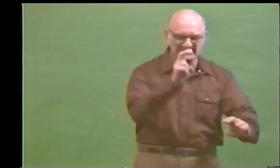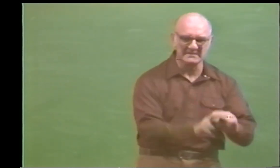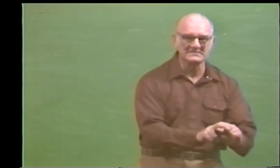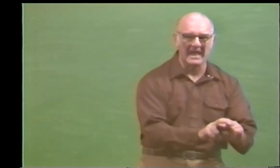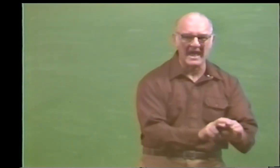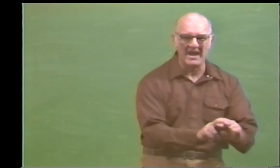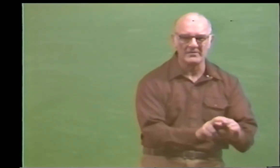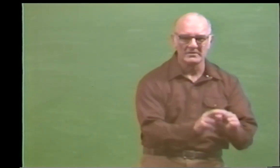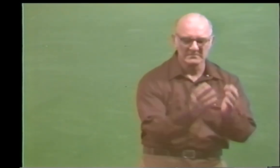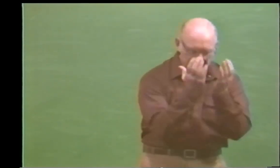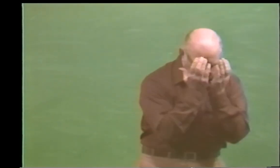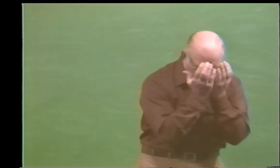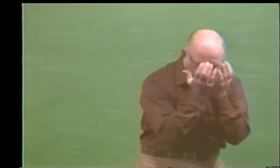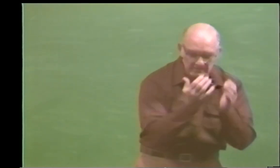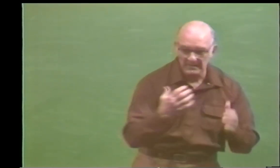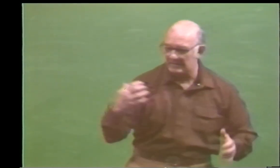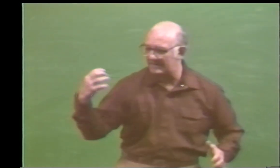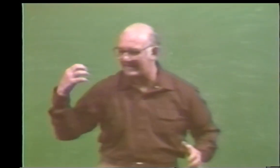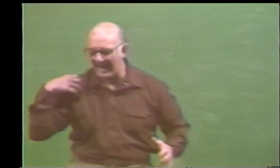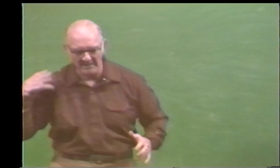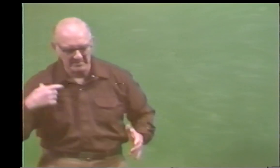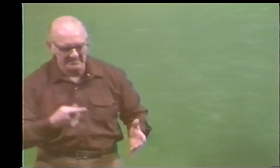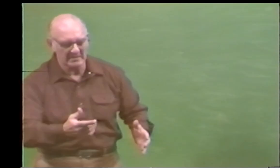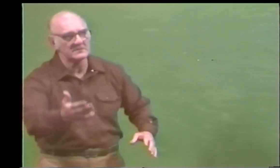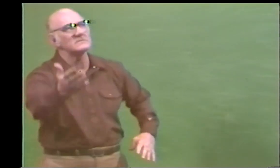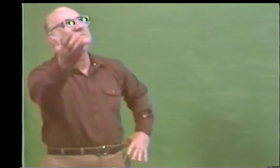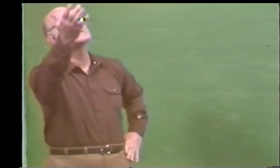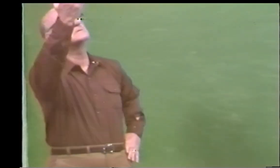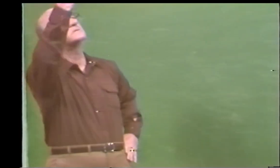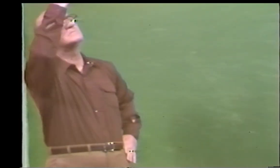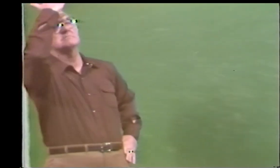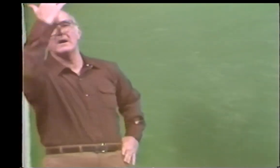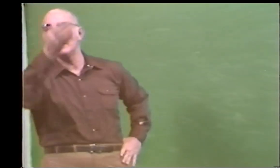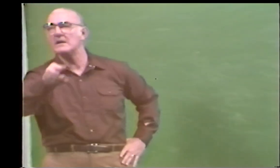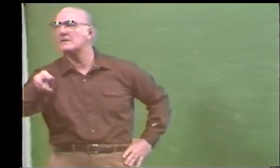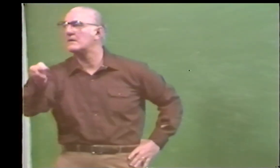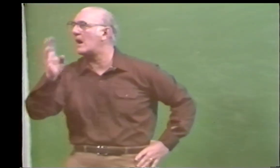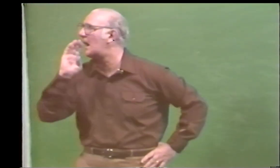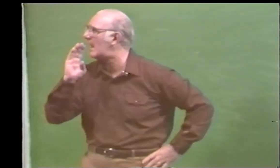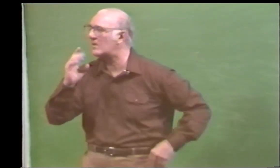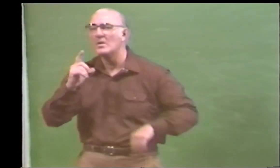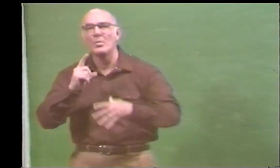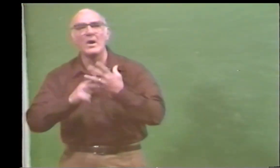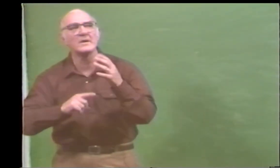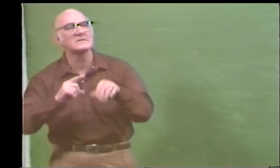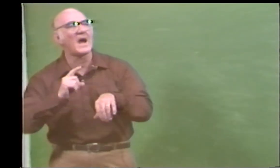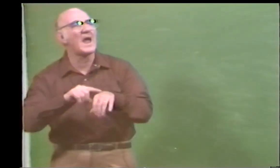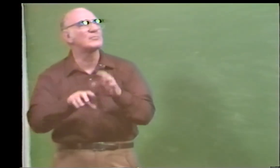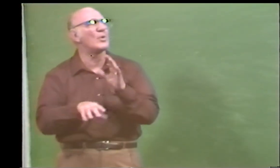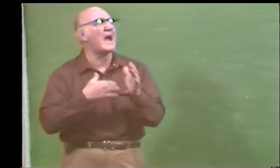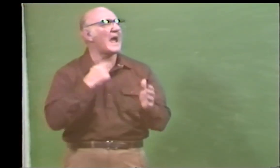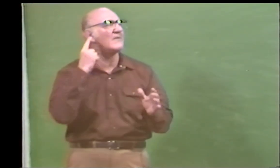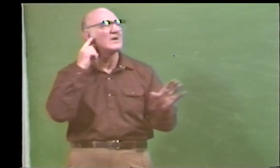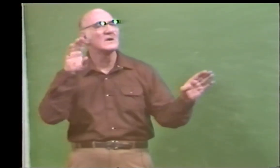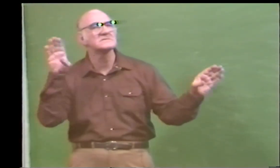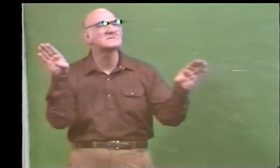Sit down. The captain said, my God, what a time to have